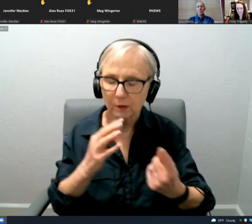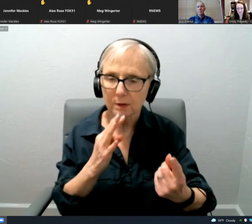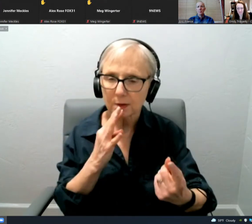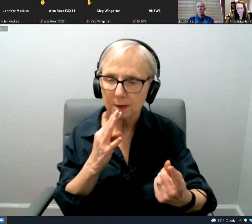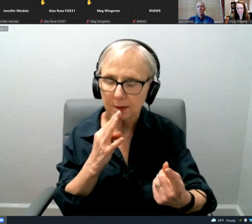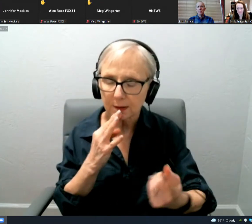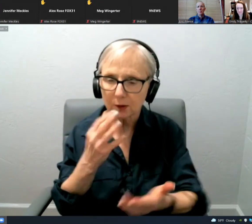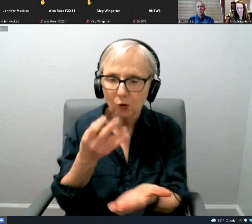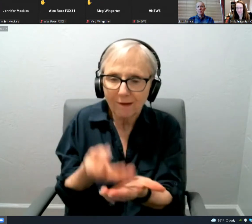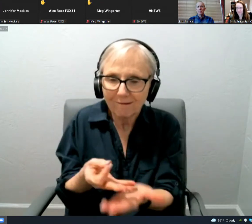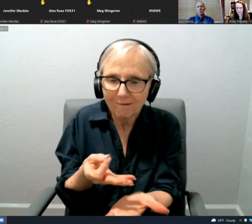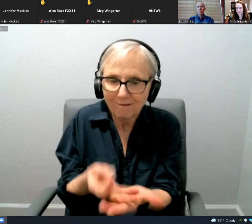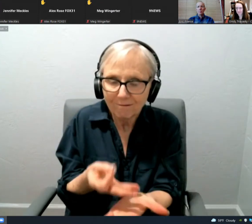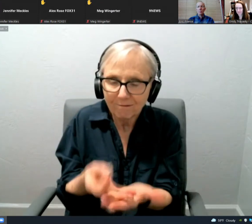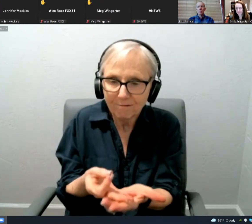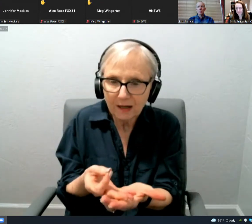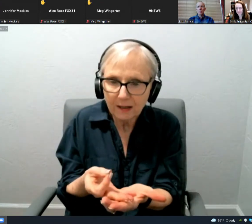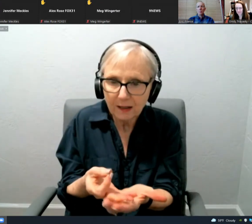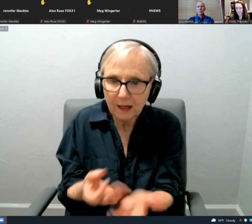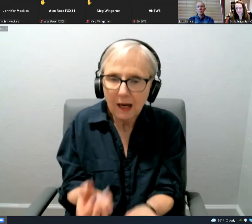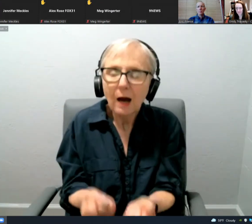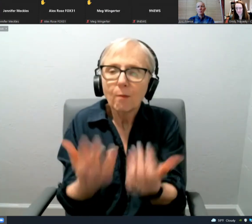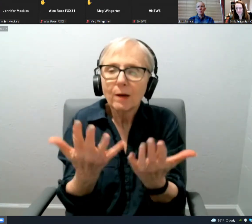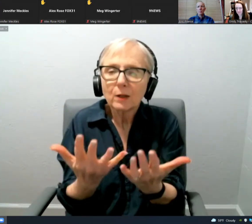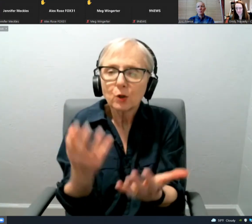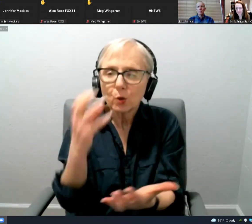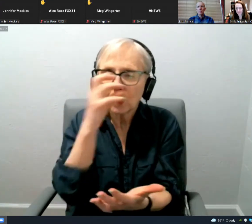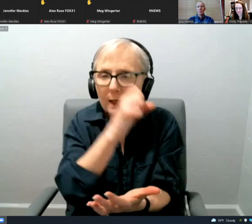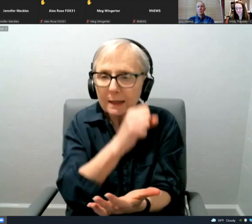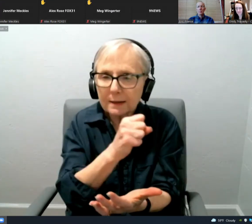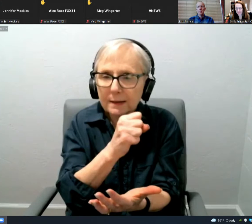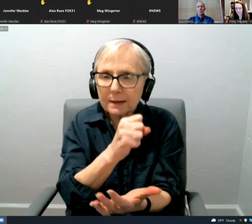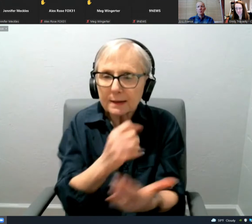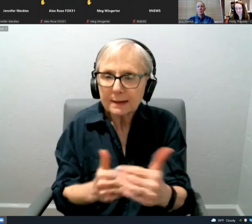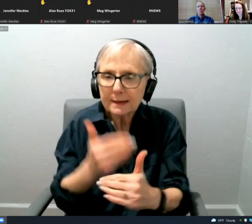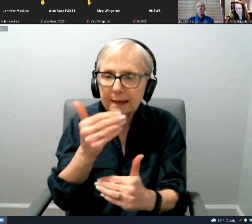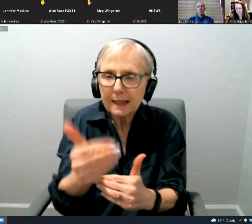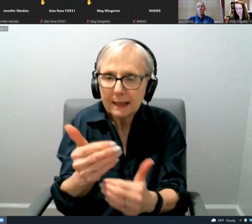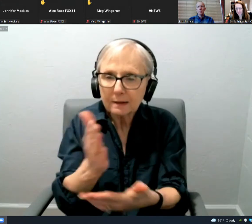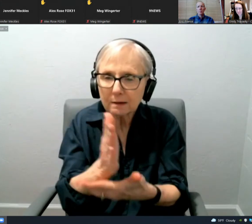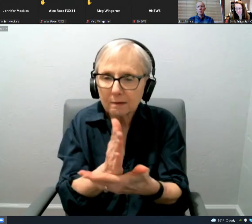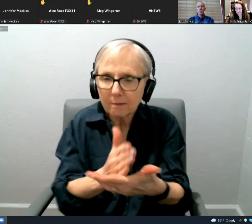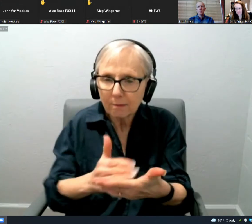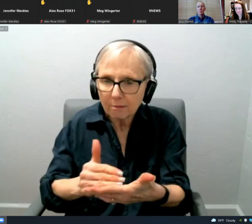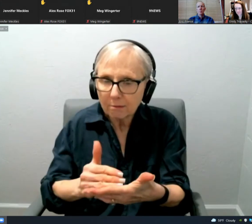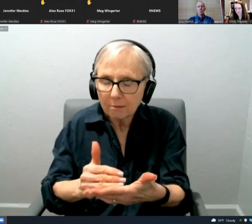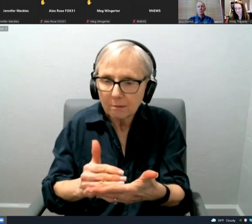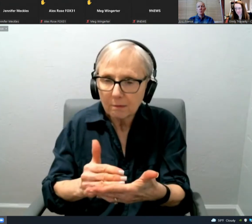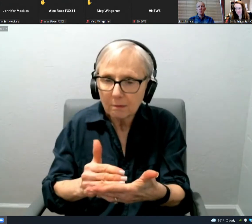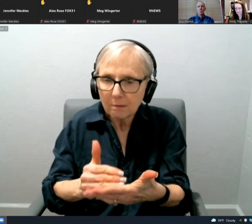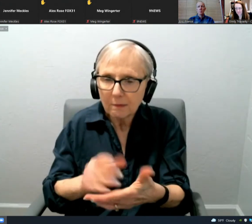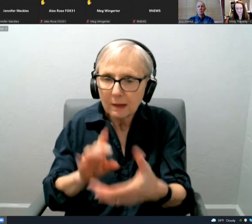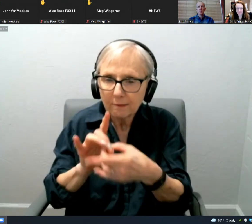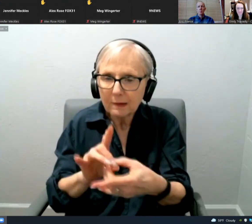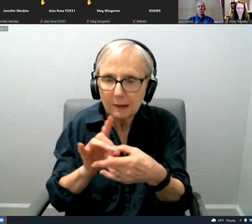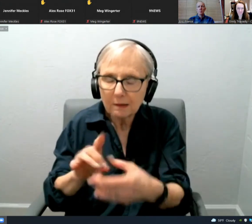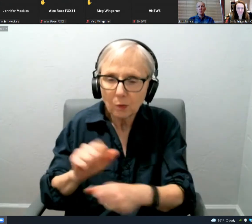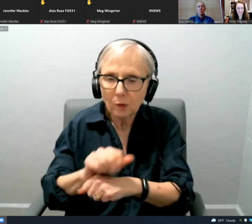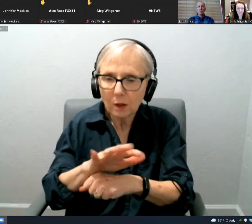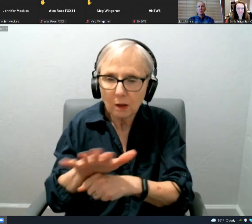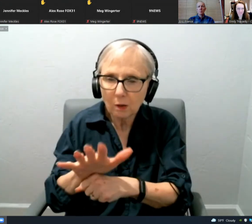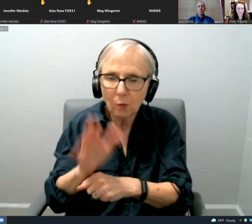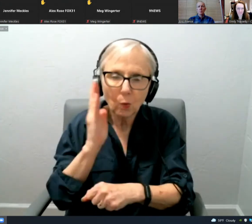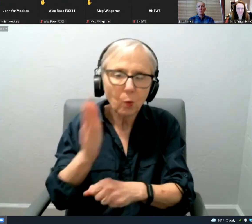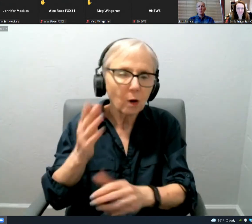the funding and how much do you estimate this next phase of dealing with COVID